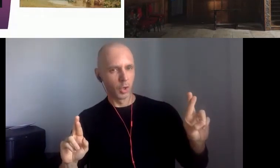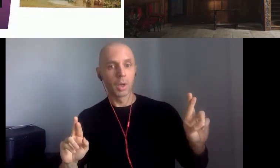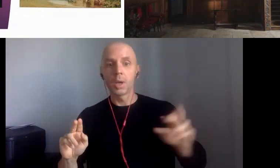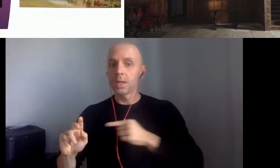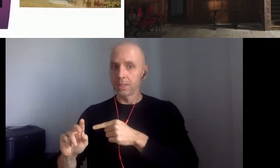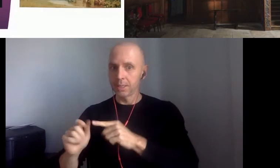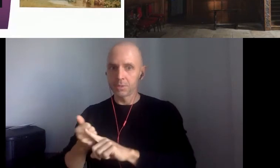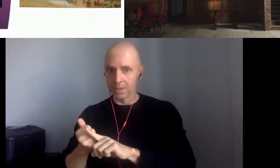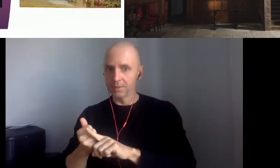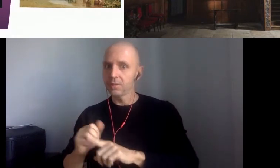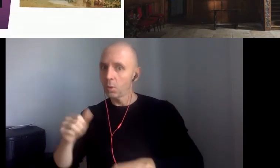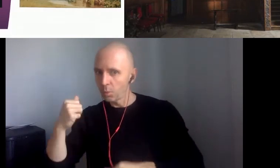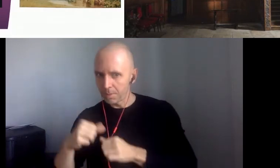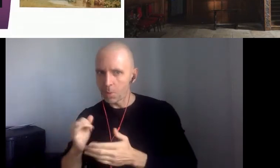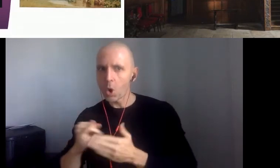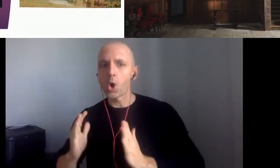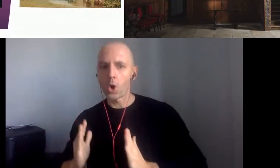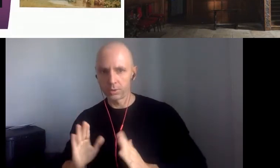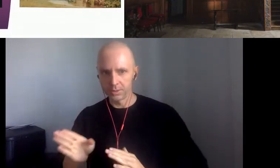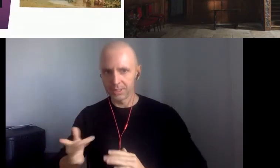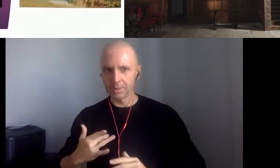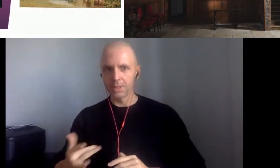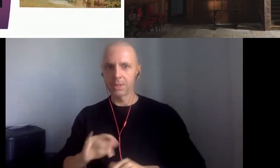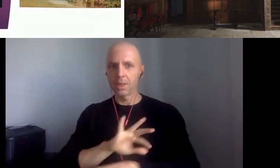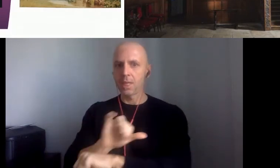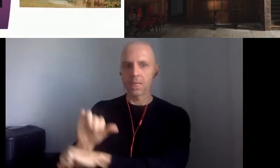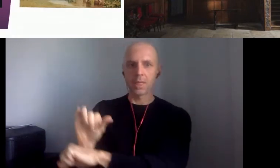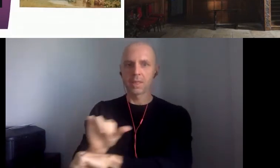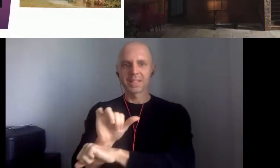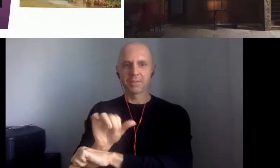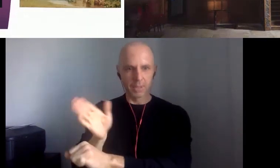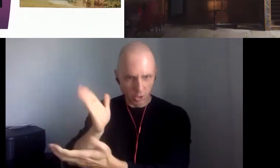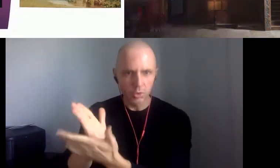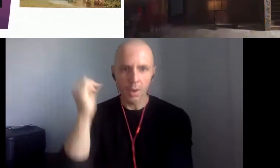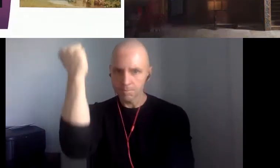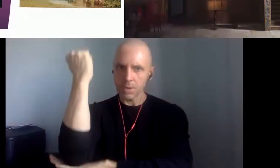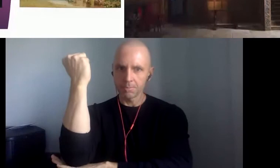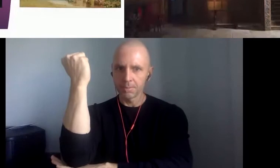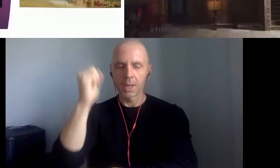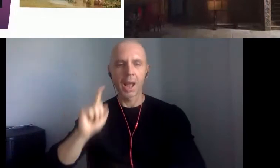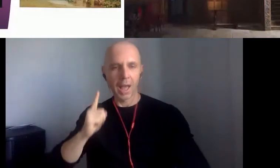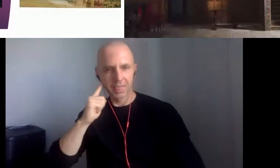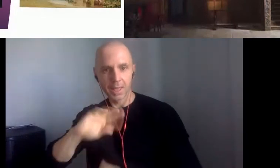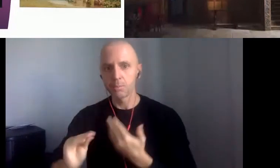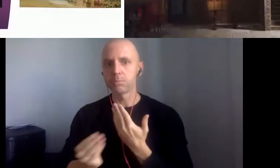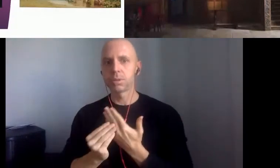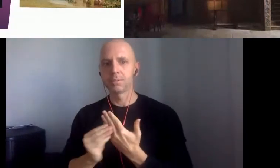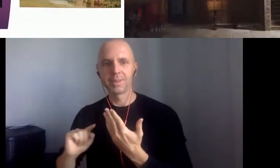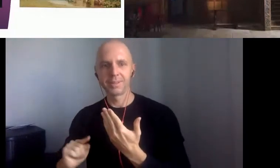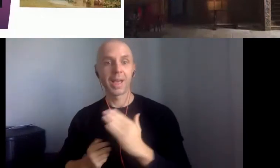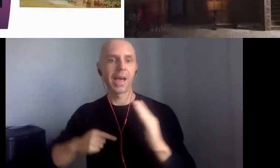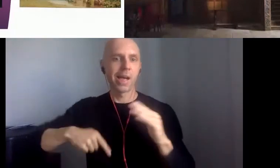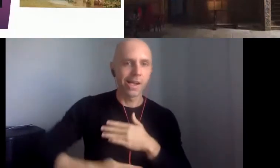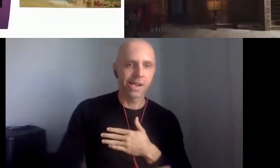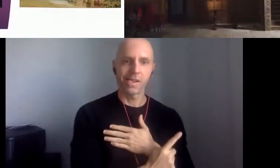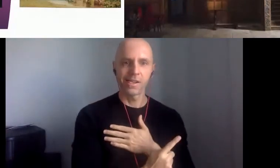against slavery. I think he's having a surreptitious dig at his patron, Fuller, who made part of his fortunes from inherited estates